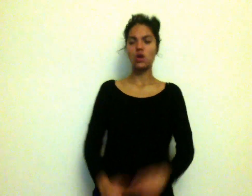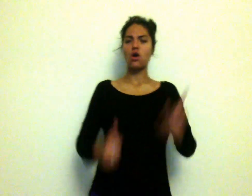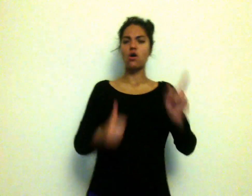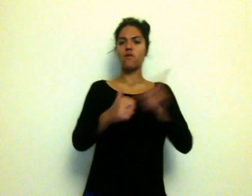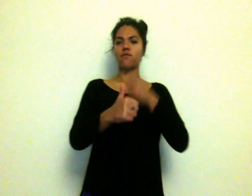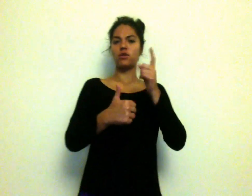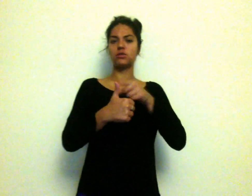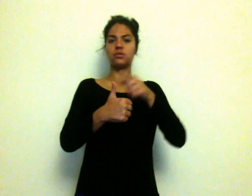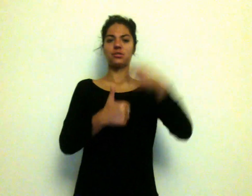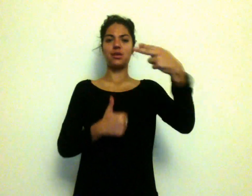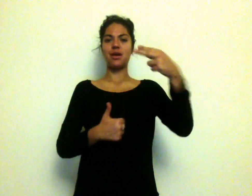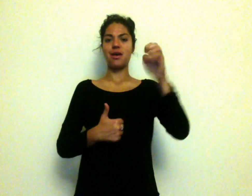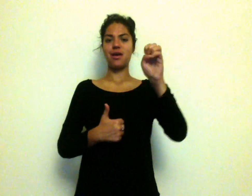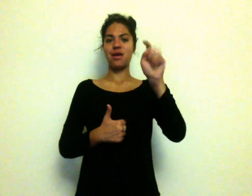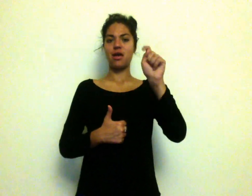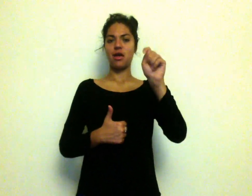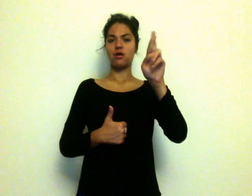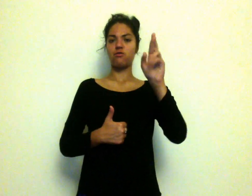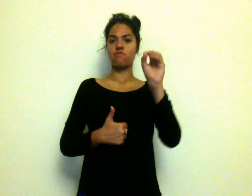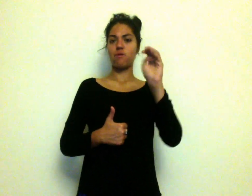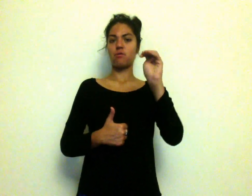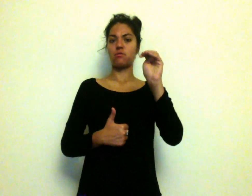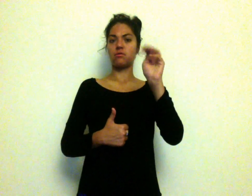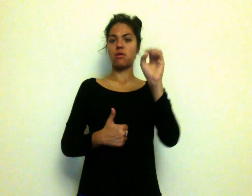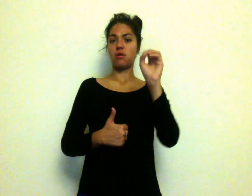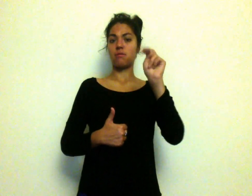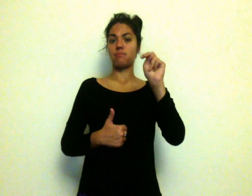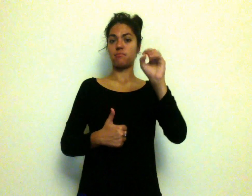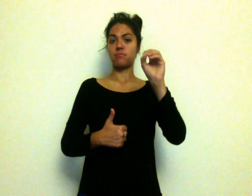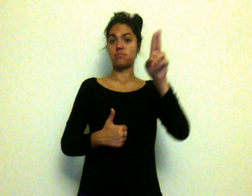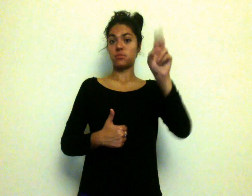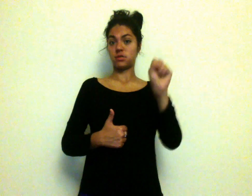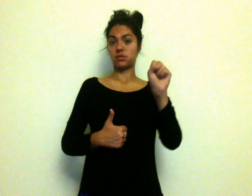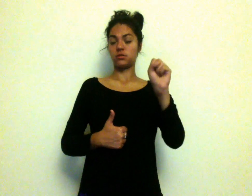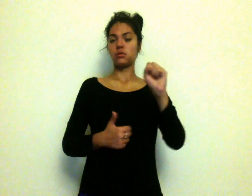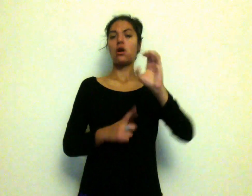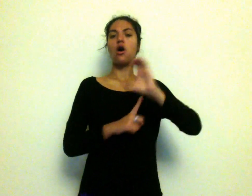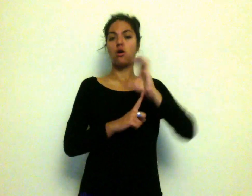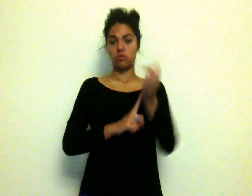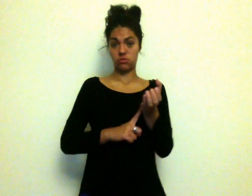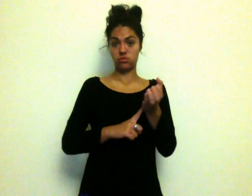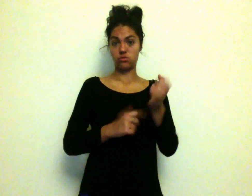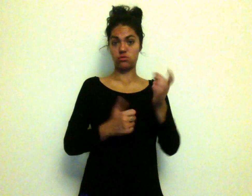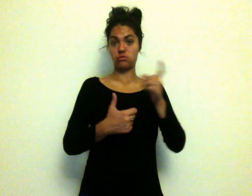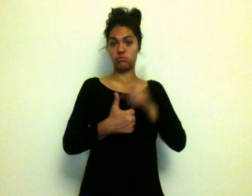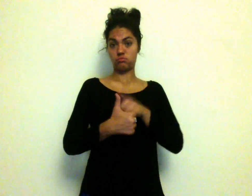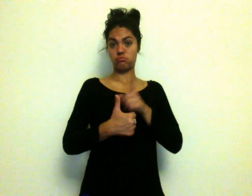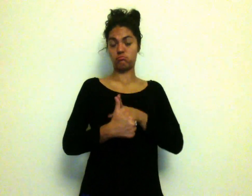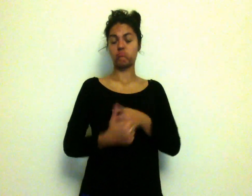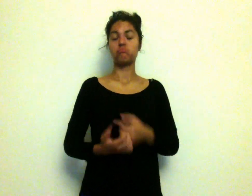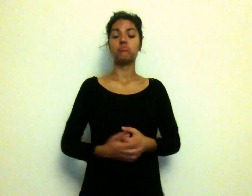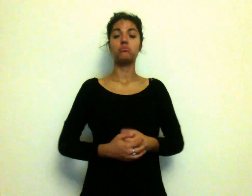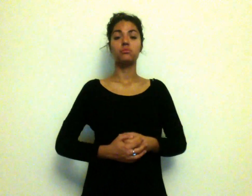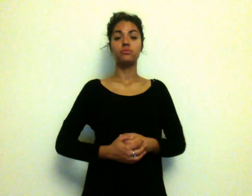culture. A heteronomous culture. And when we talk about heteronomous, it comes from the Greek word